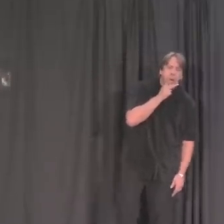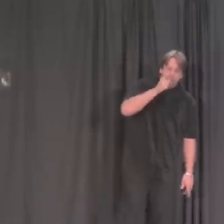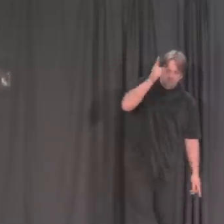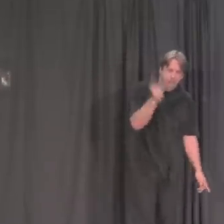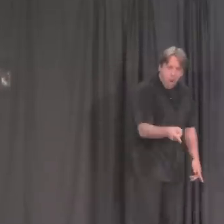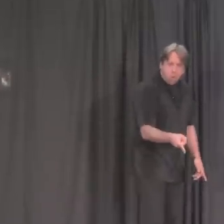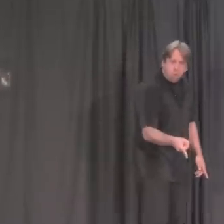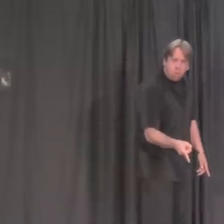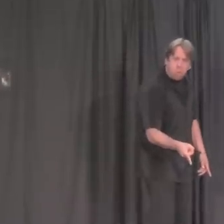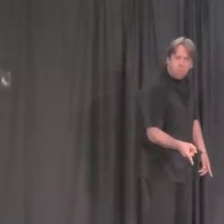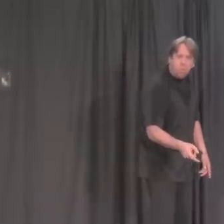Abu!